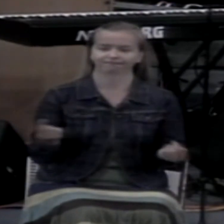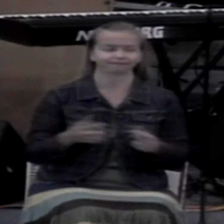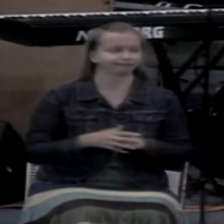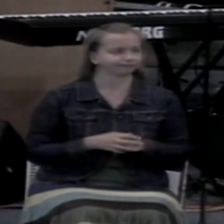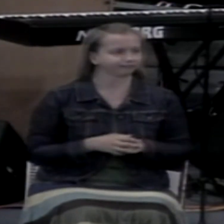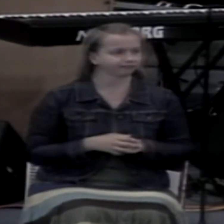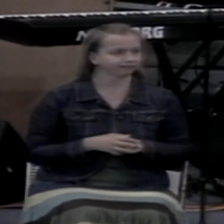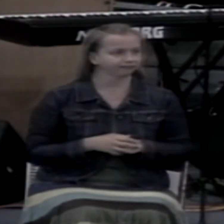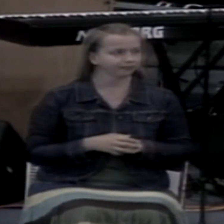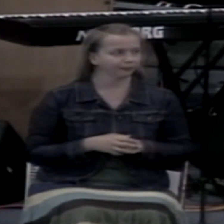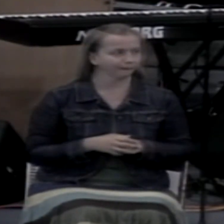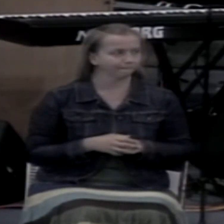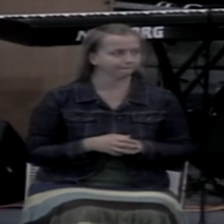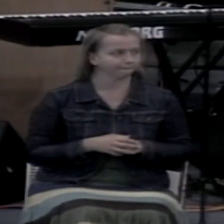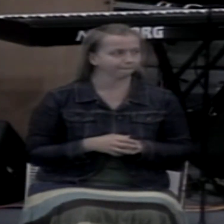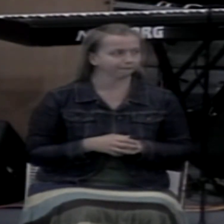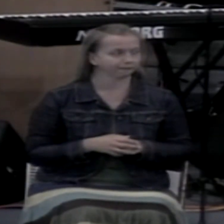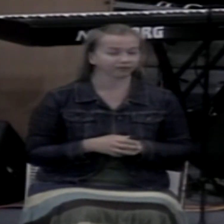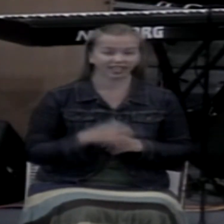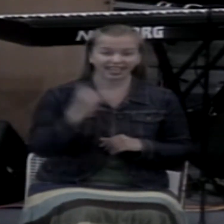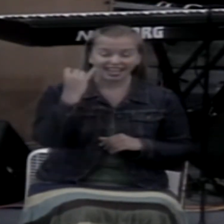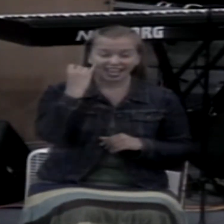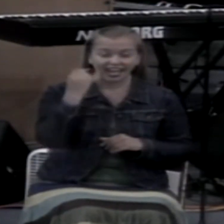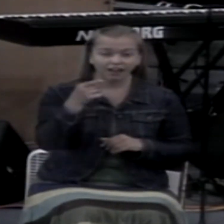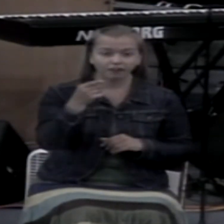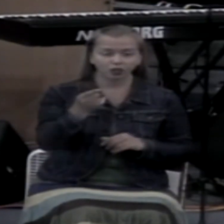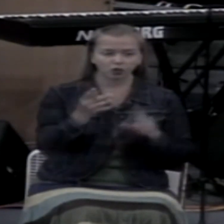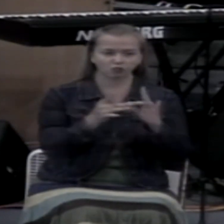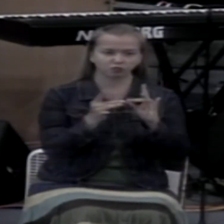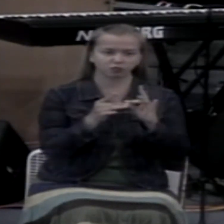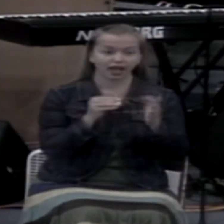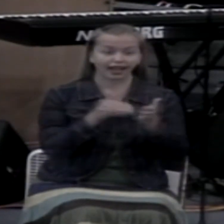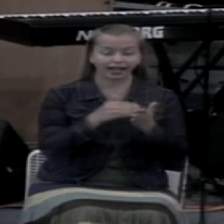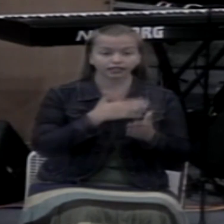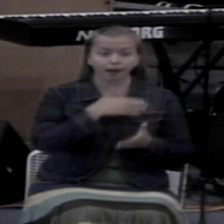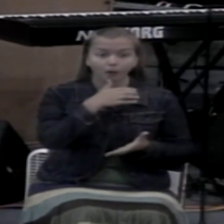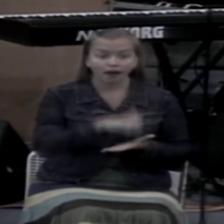Then why would you want to go to a brother or sister and talk about your church?